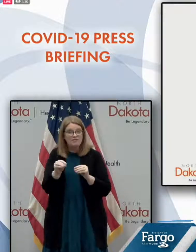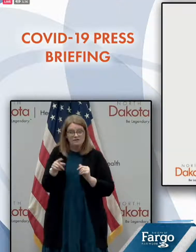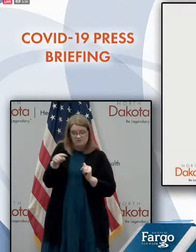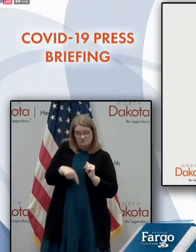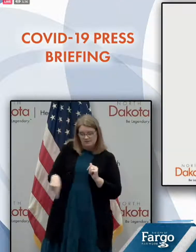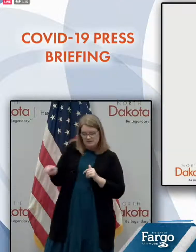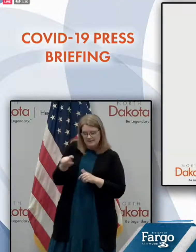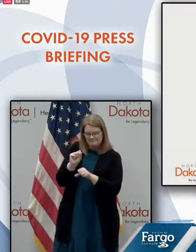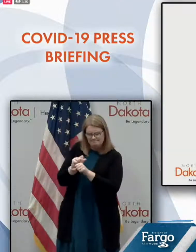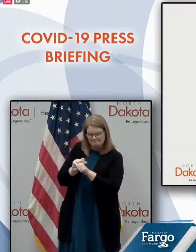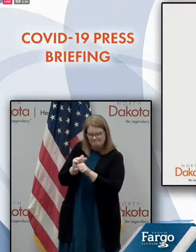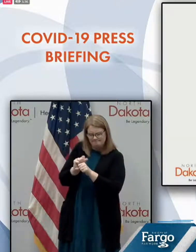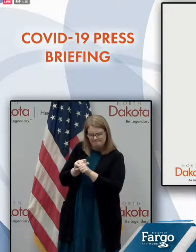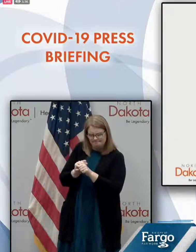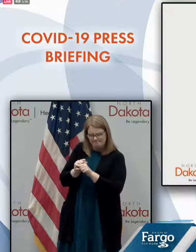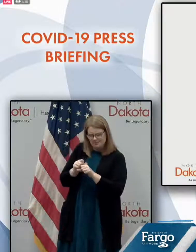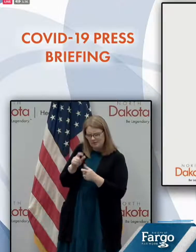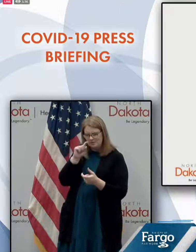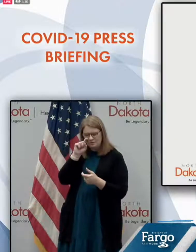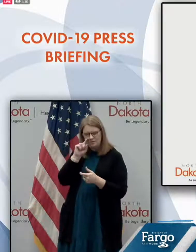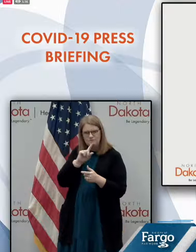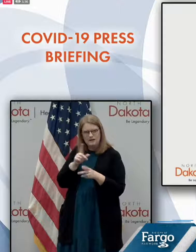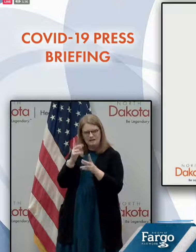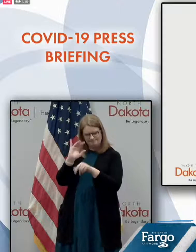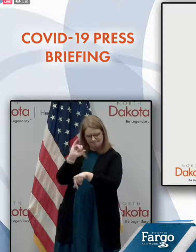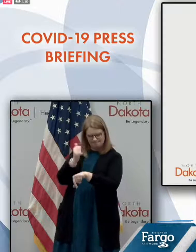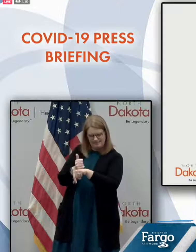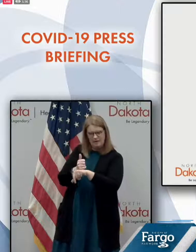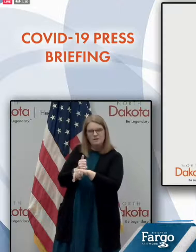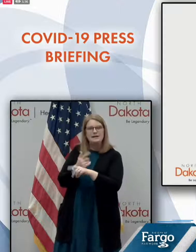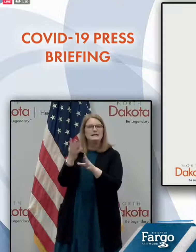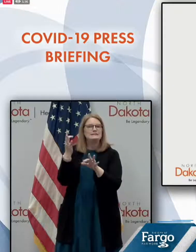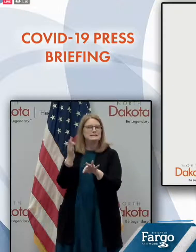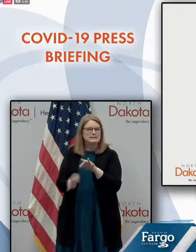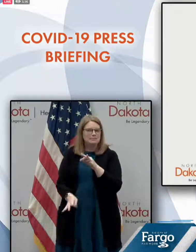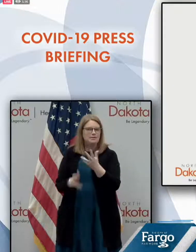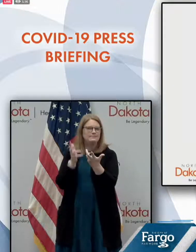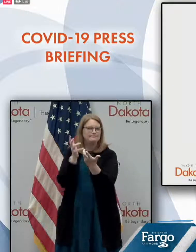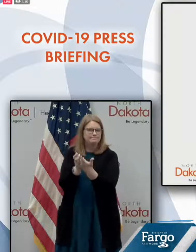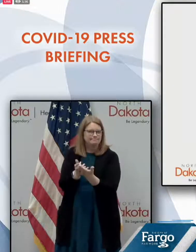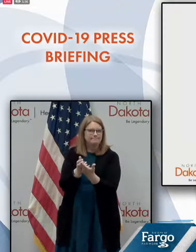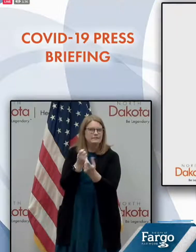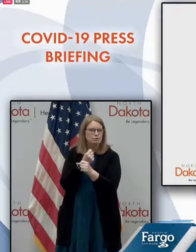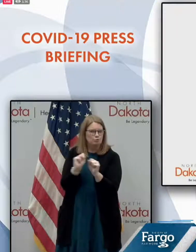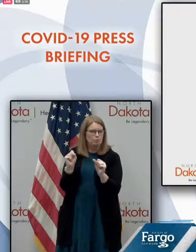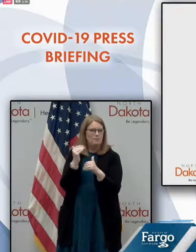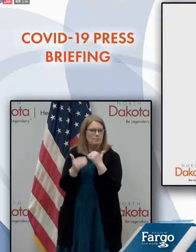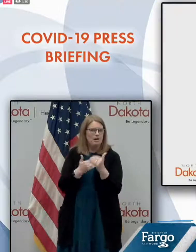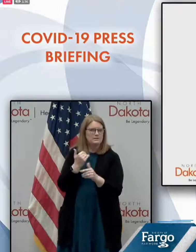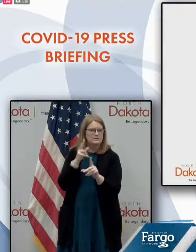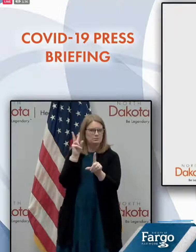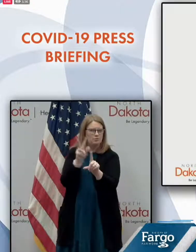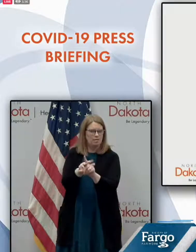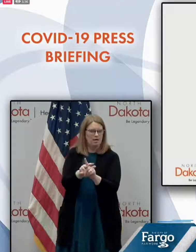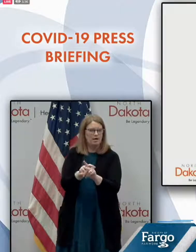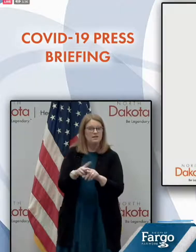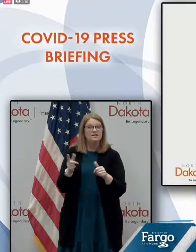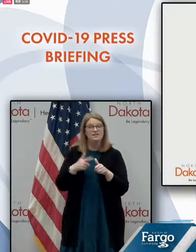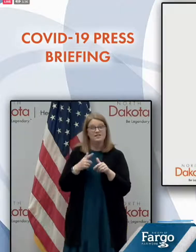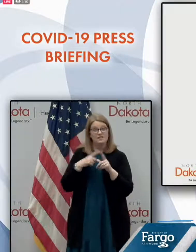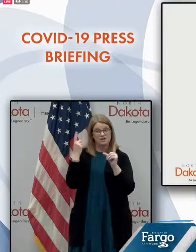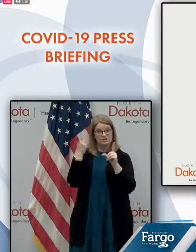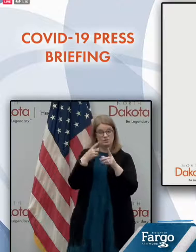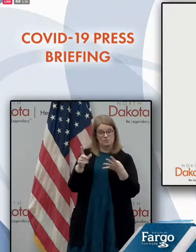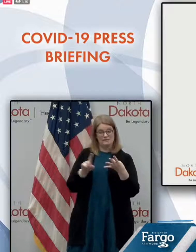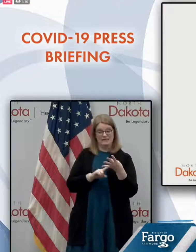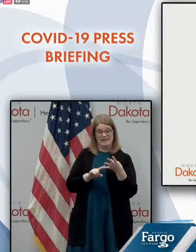together to bring businesses a simple, compliant, and secure process for applying for this grant. Our original goal was the end of